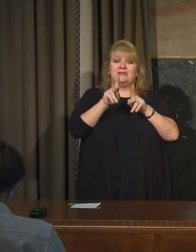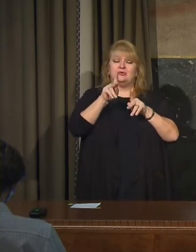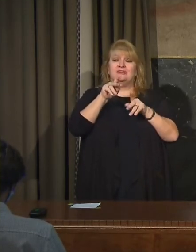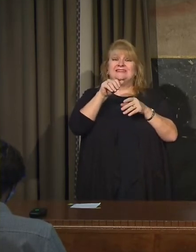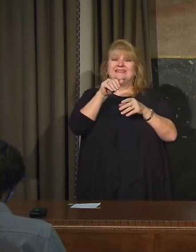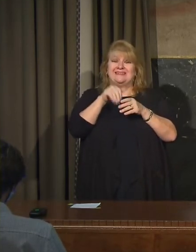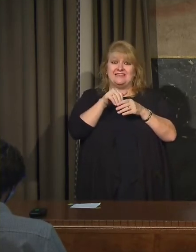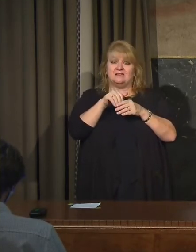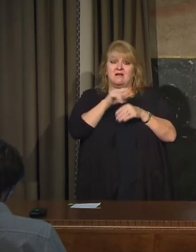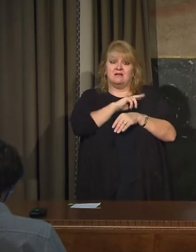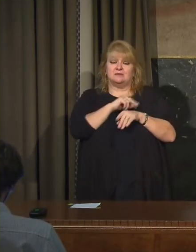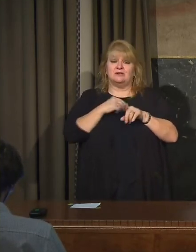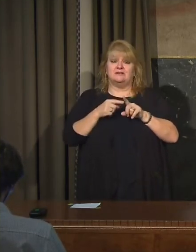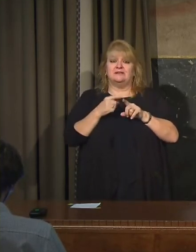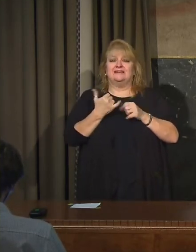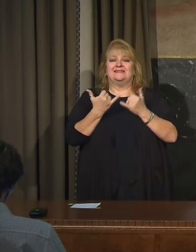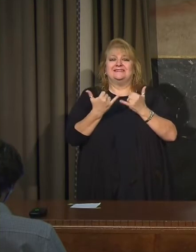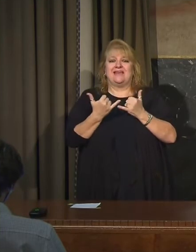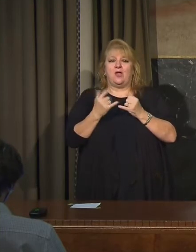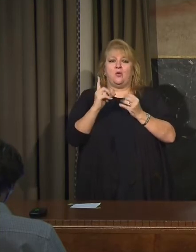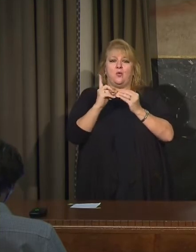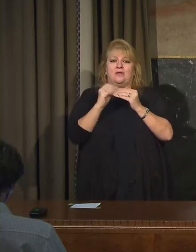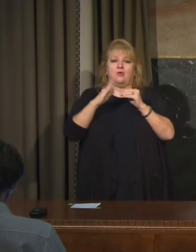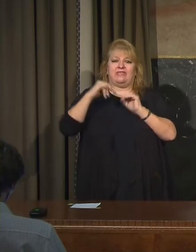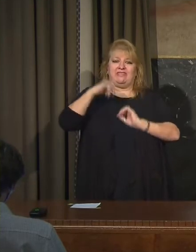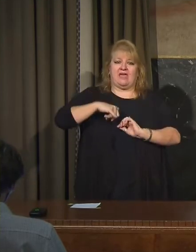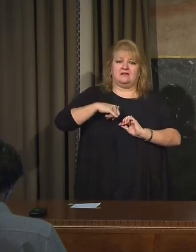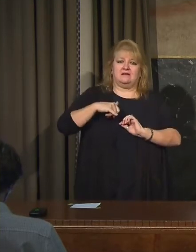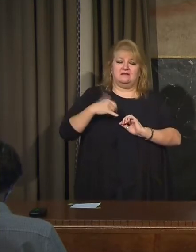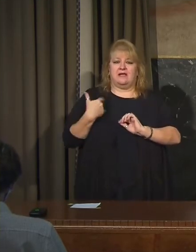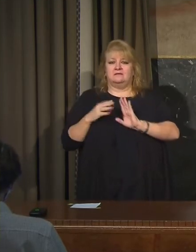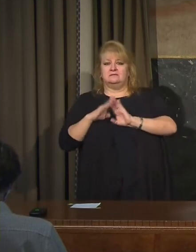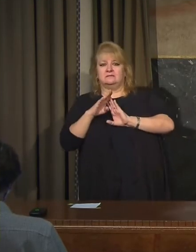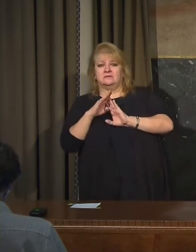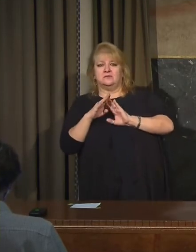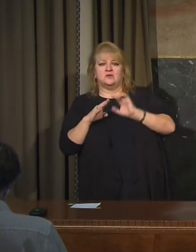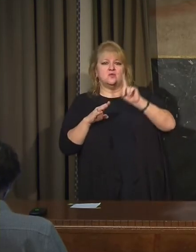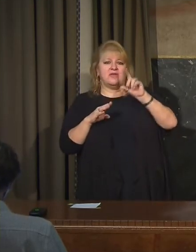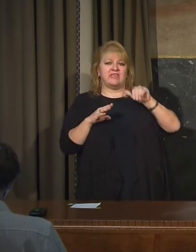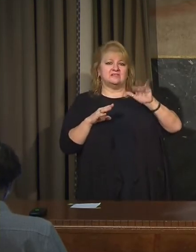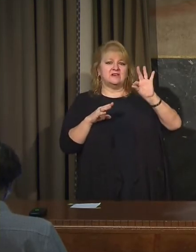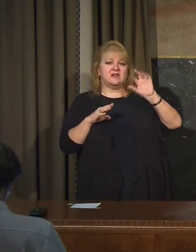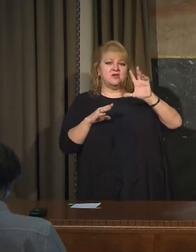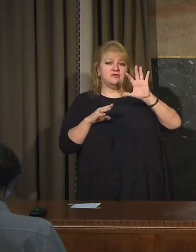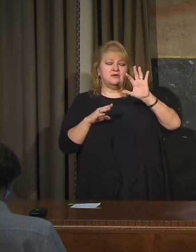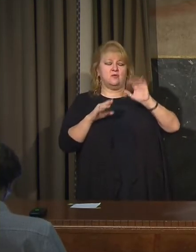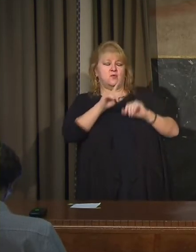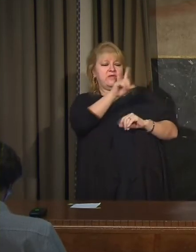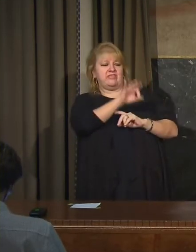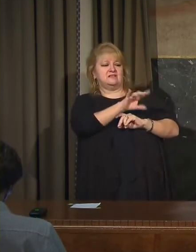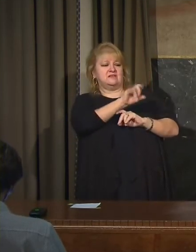COVID inpatients across the state of Louisiana. Again, that's 1,993 today.